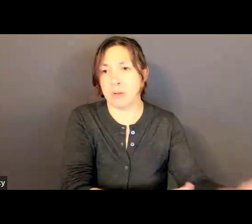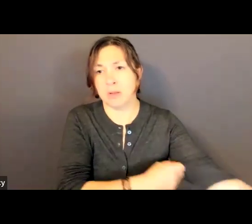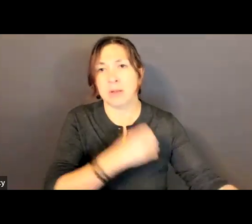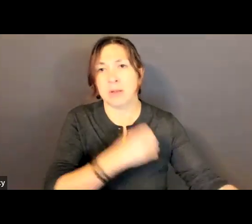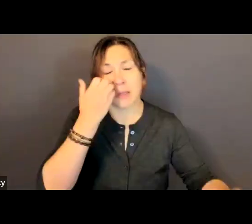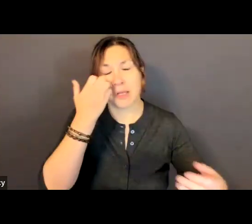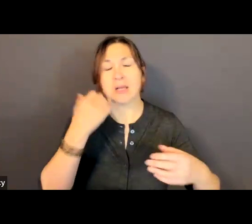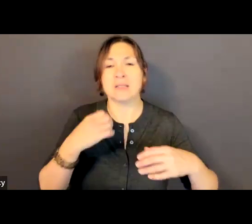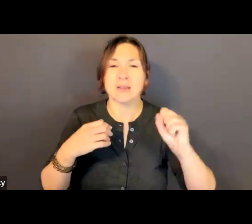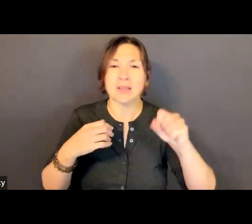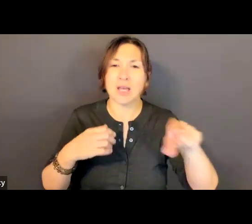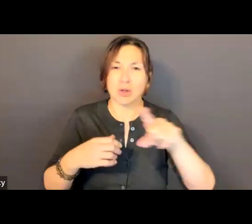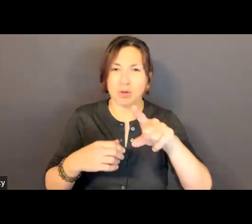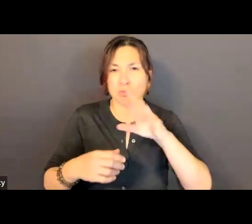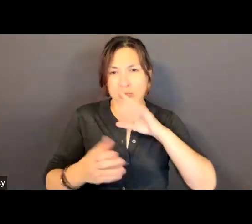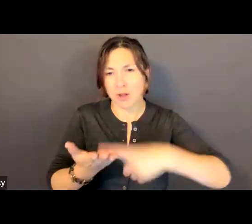we're probably all thinking about.